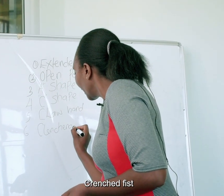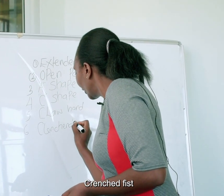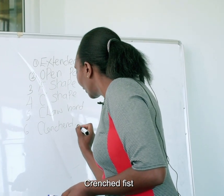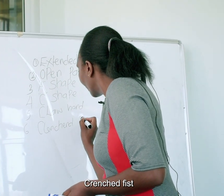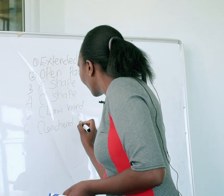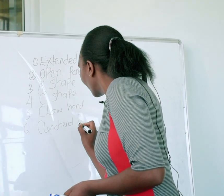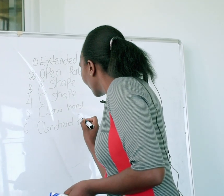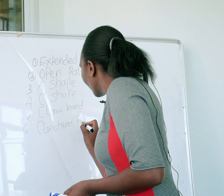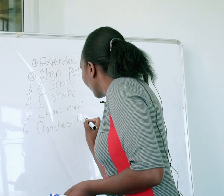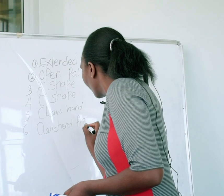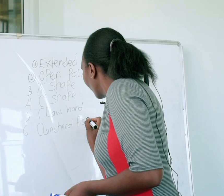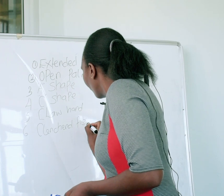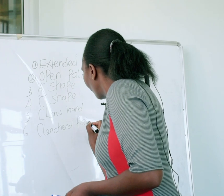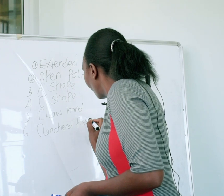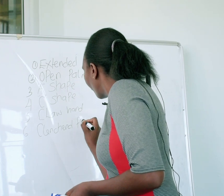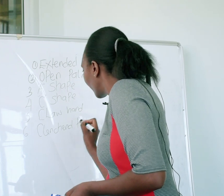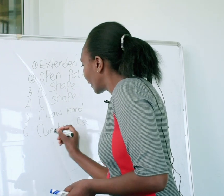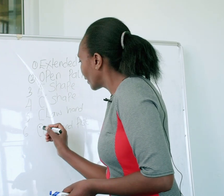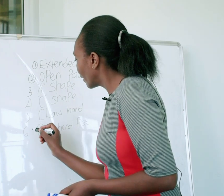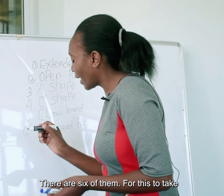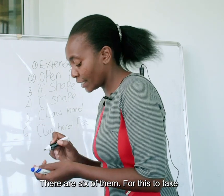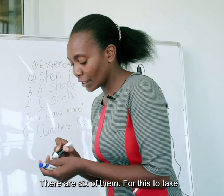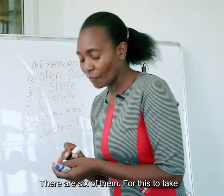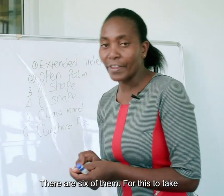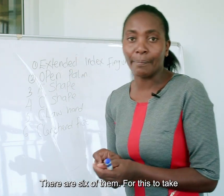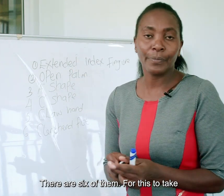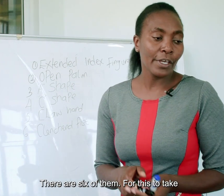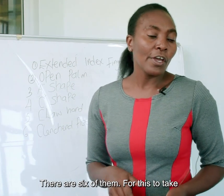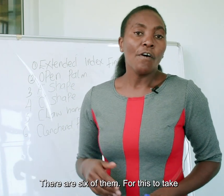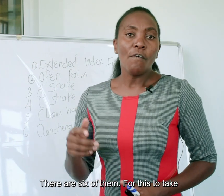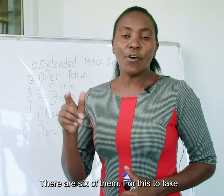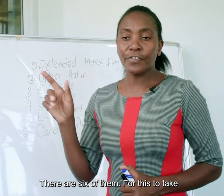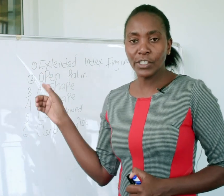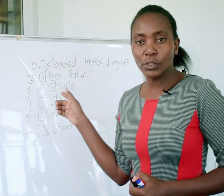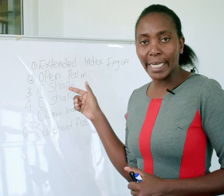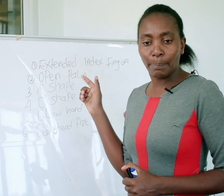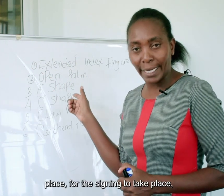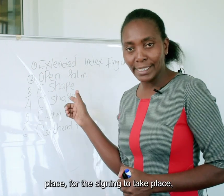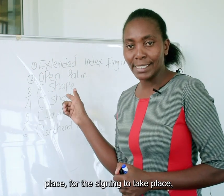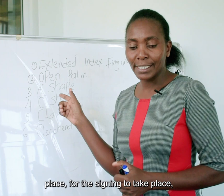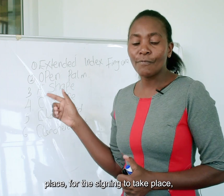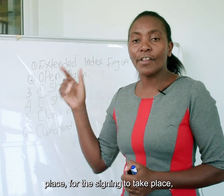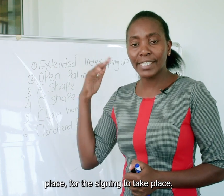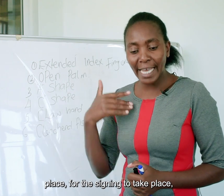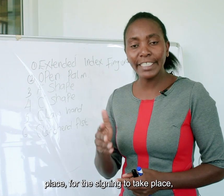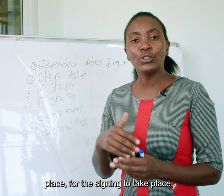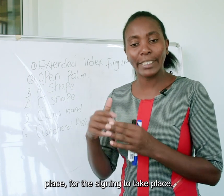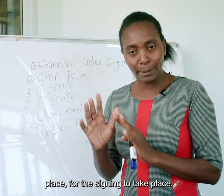clenched. There are six of them. For this to take place, For the signing to take